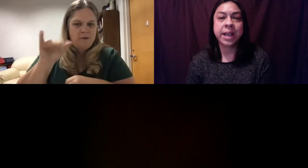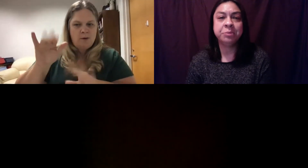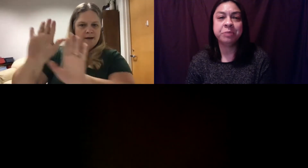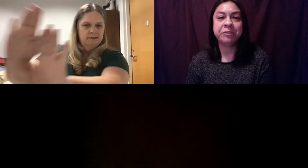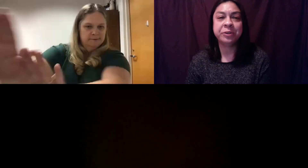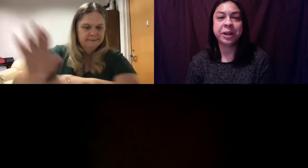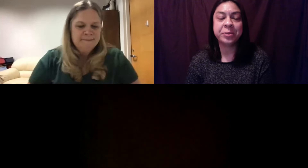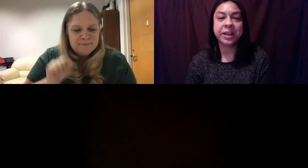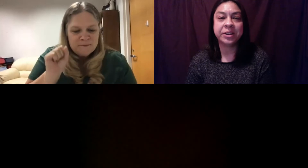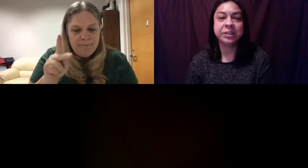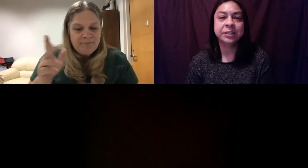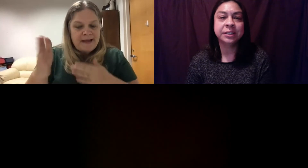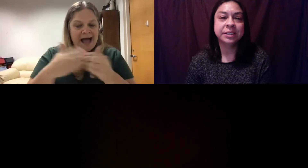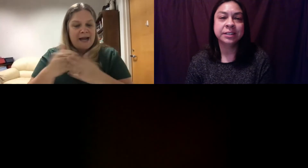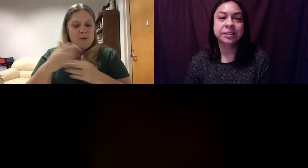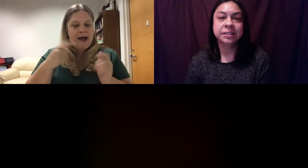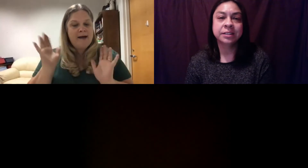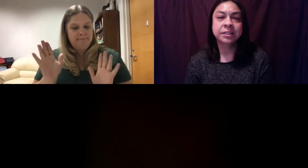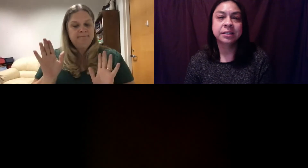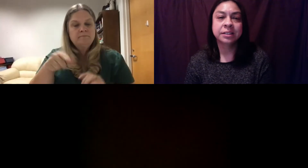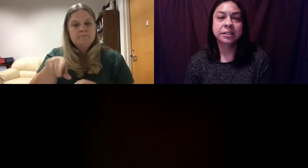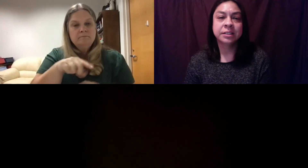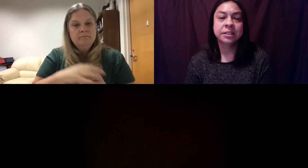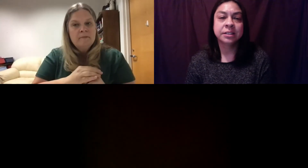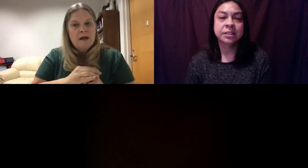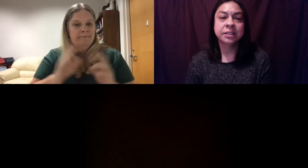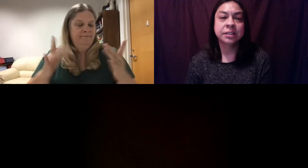Sorry, had to move my phone out of the way here.